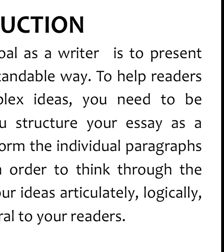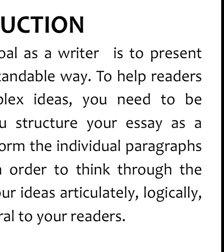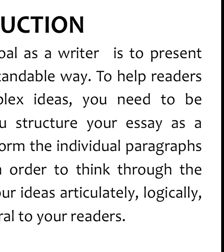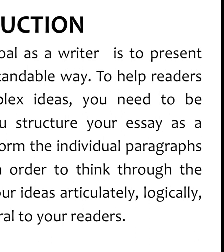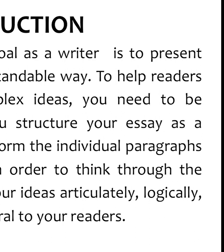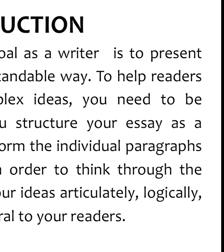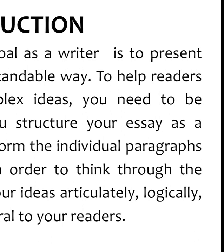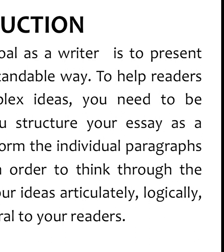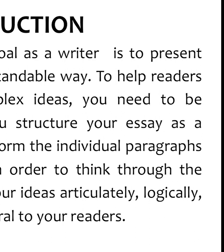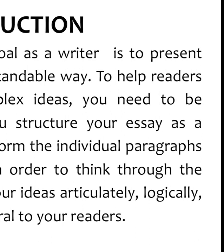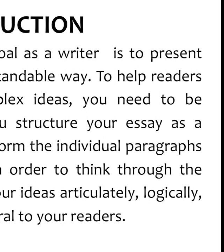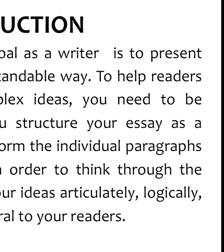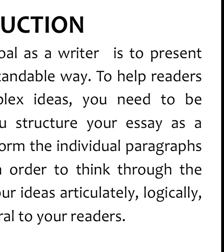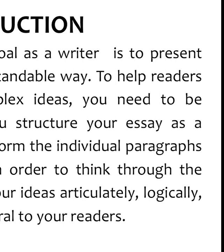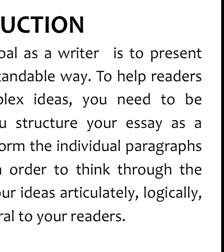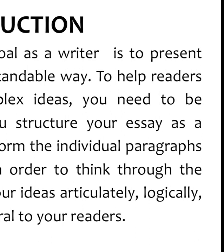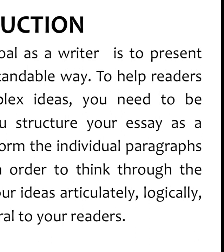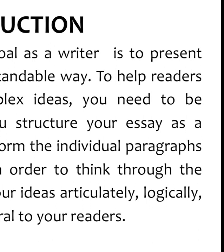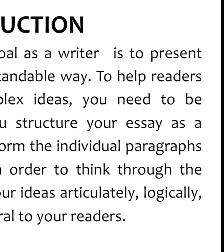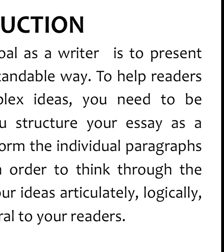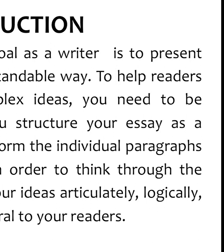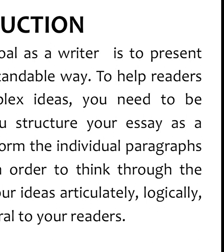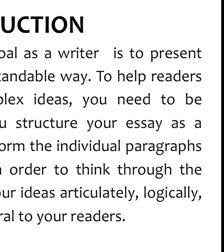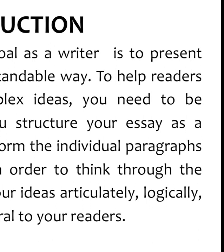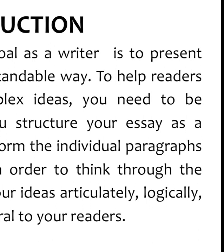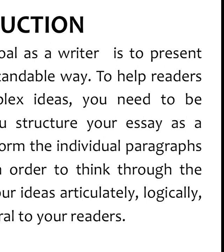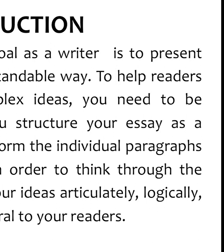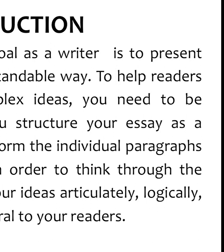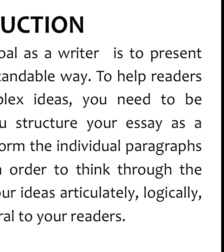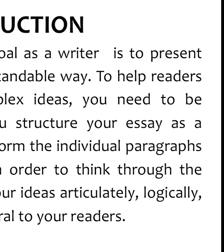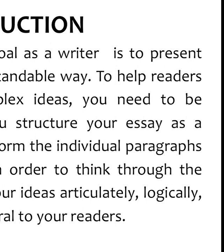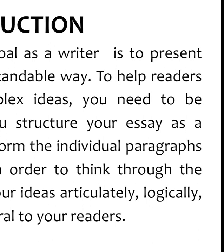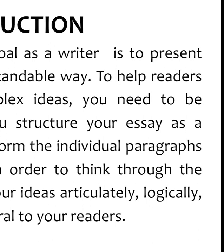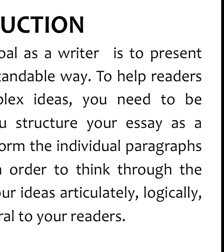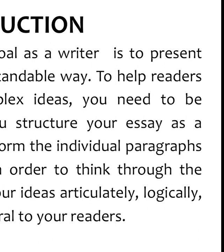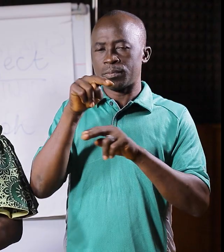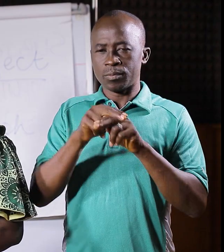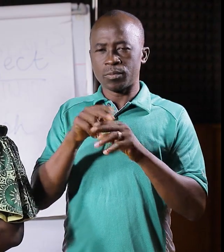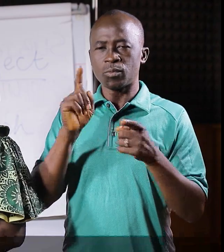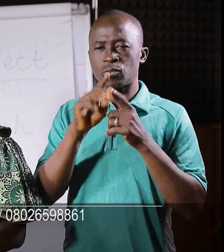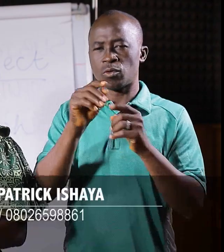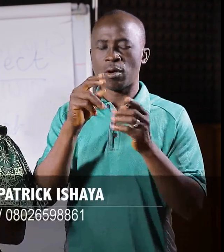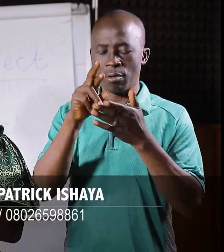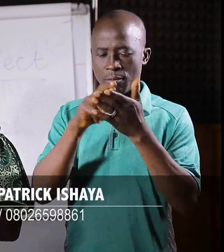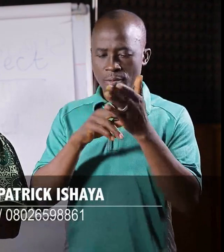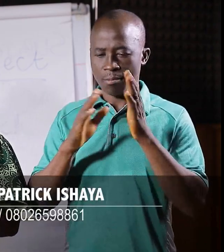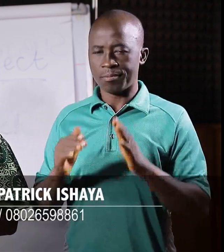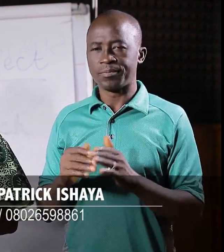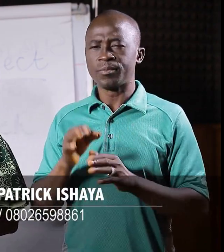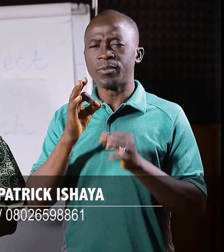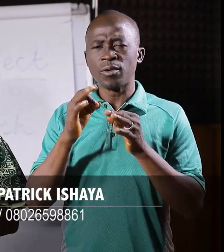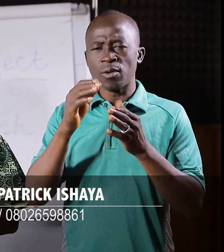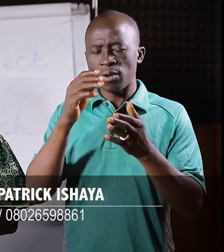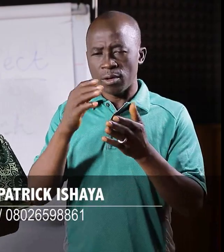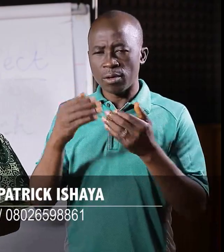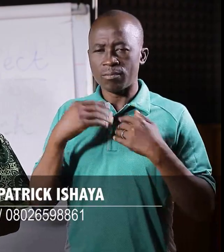articulately, logically, and in ways that seem natural to your readers. So, if you need to write well,